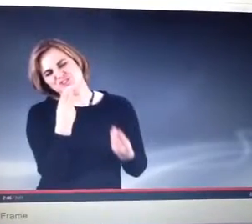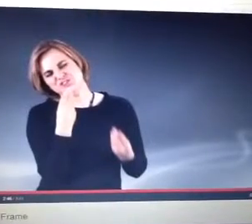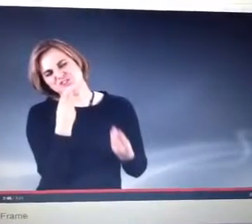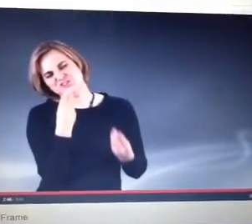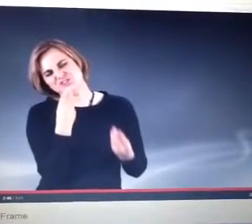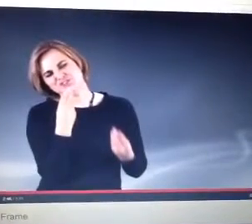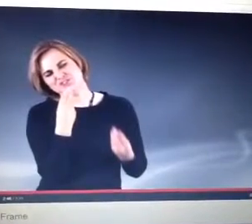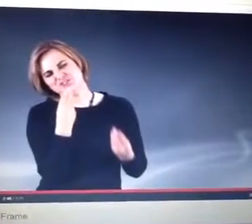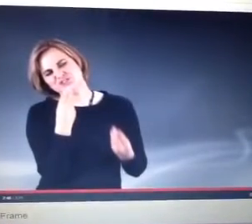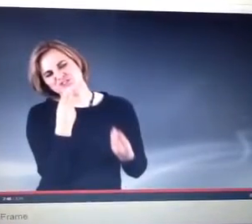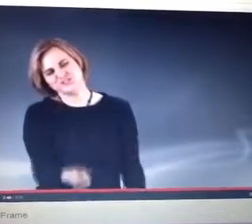say.